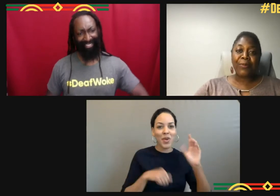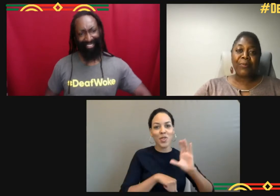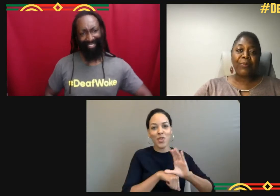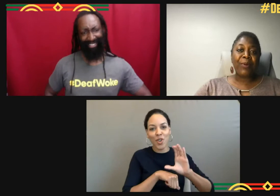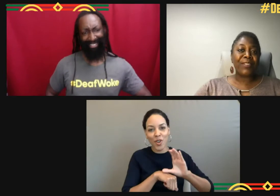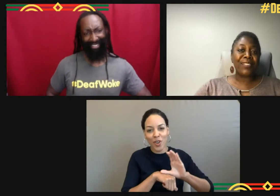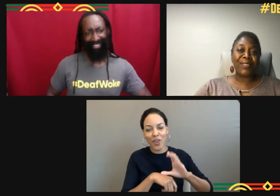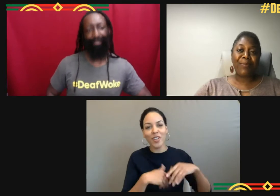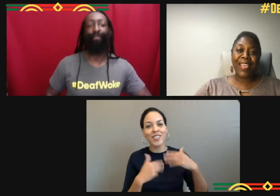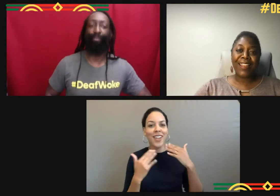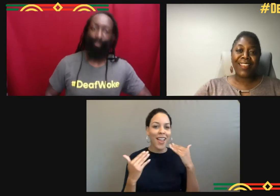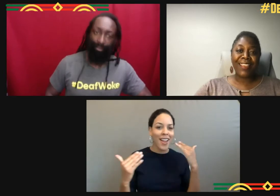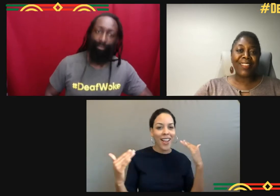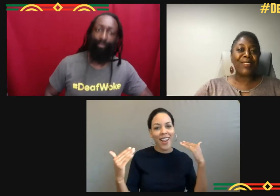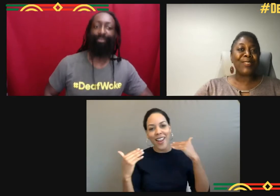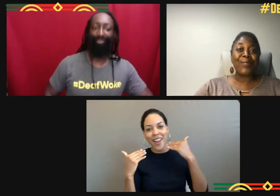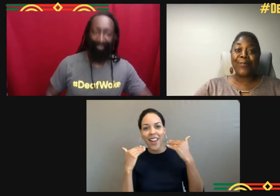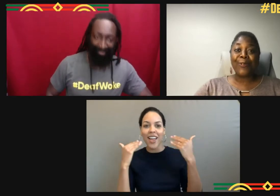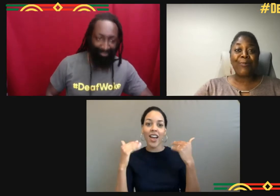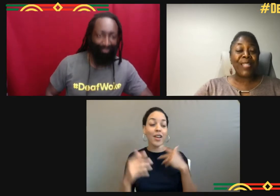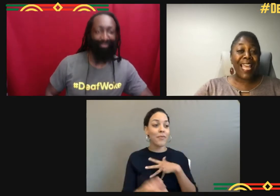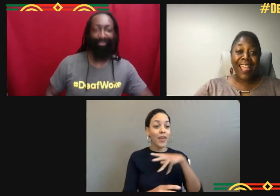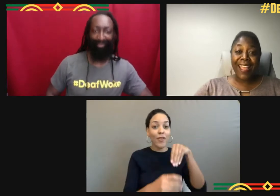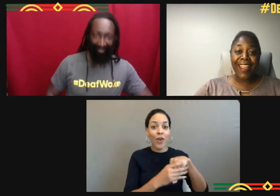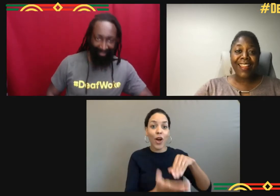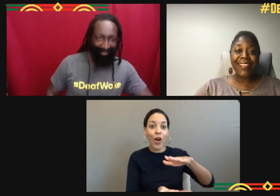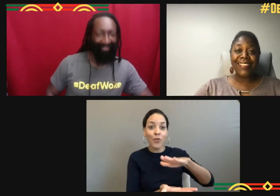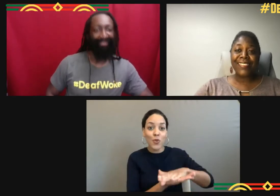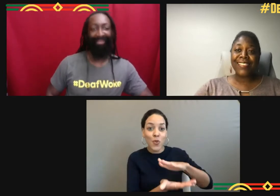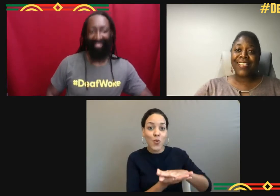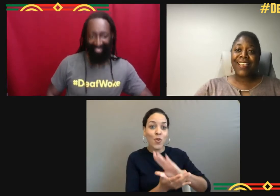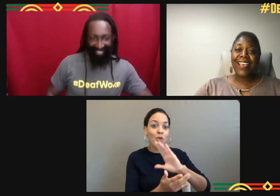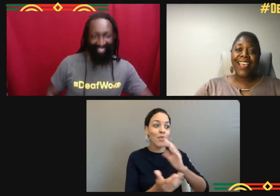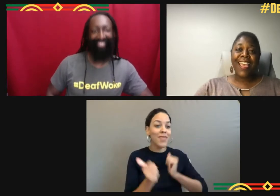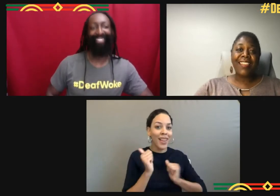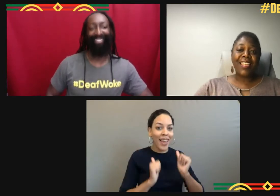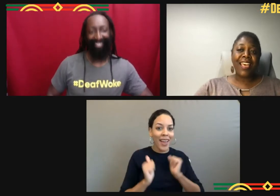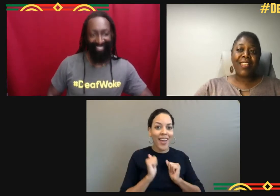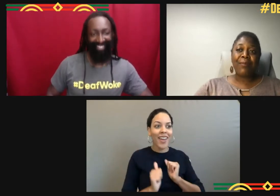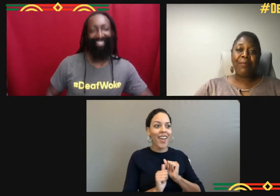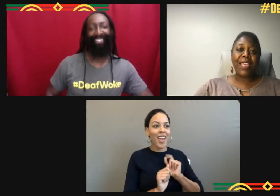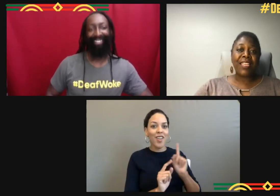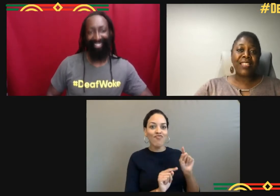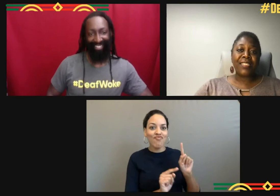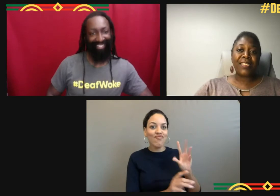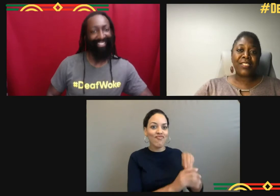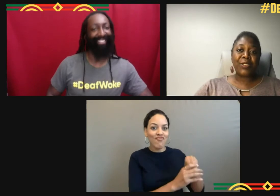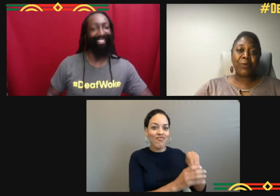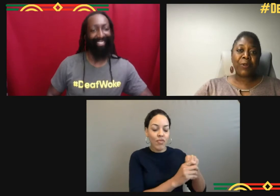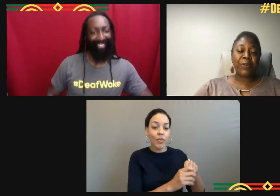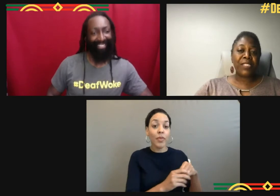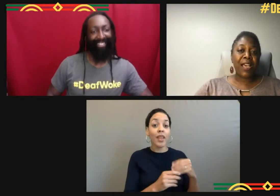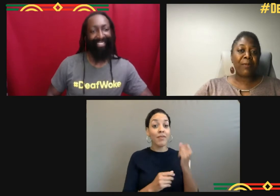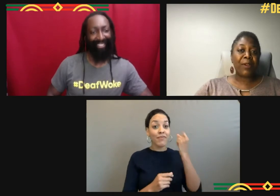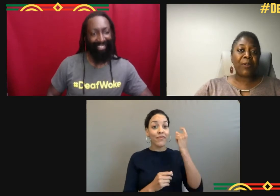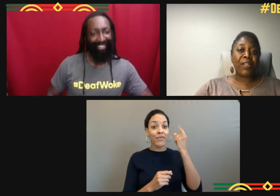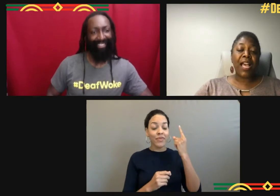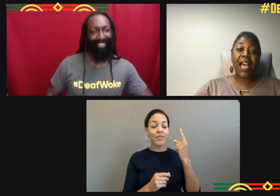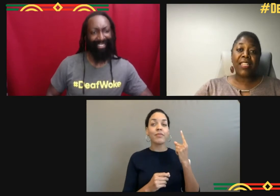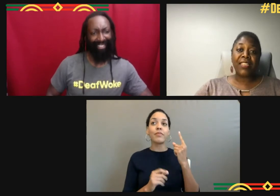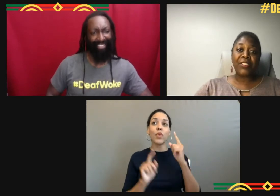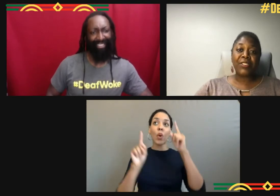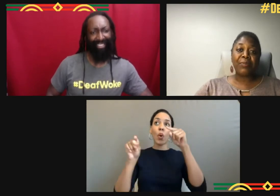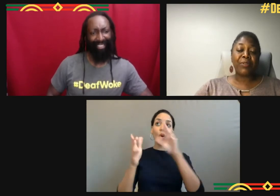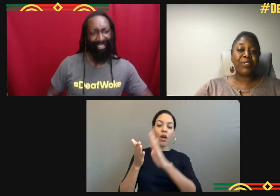choir, participating in the school plays, and then making the decision when it was time to go